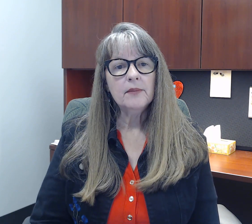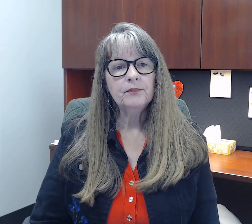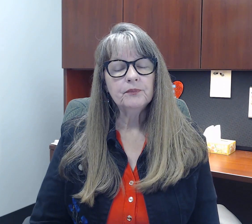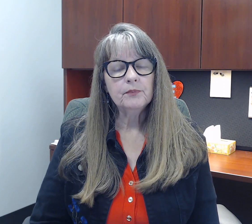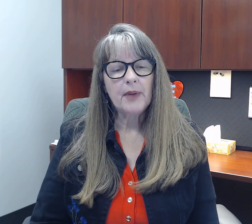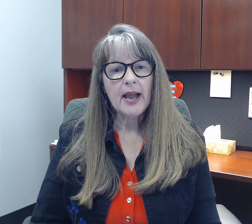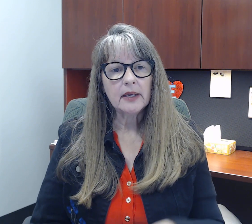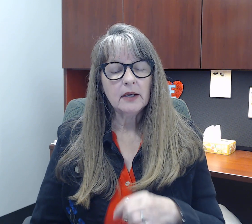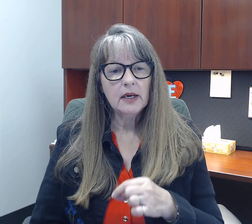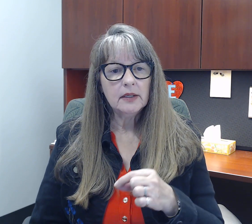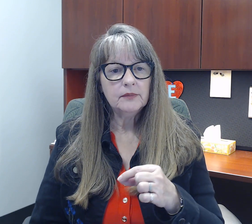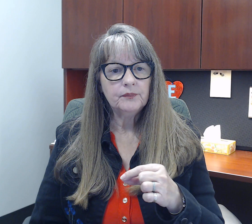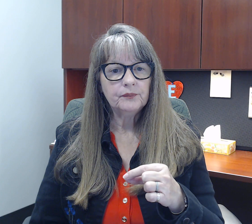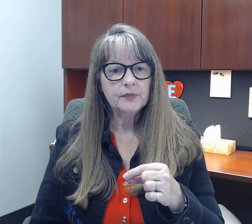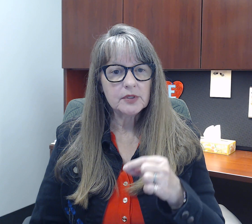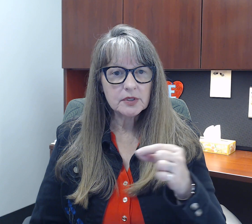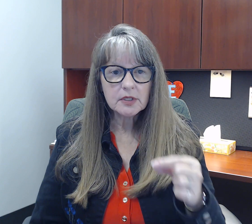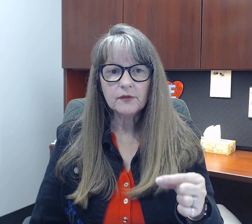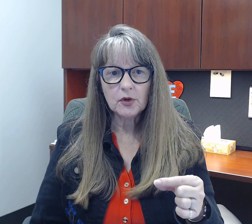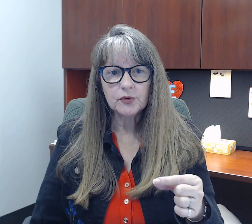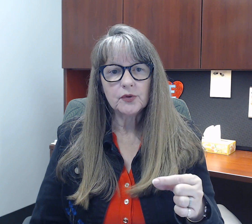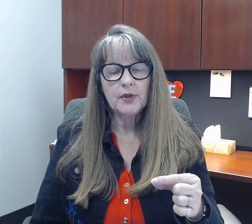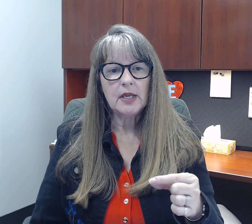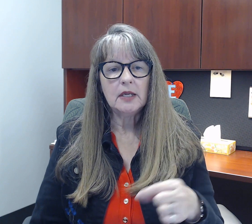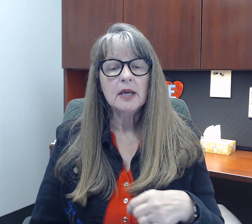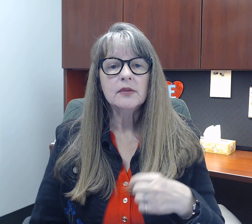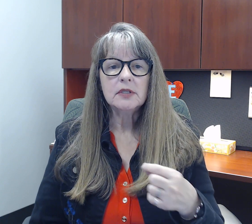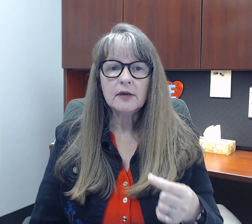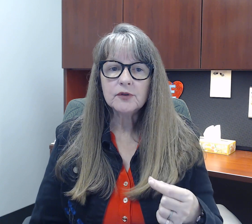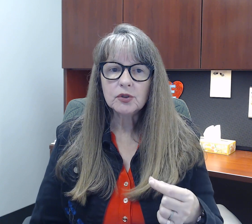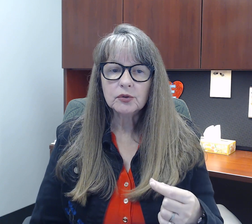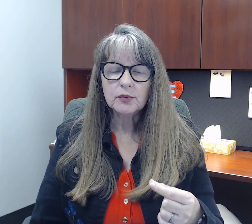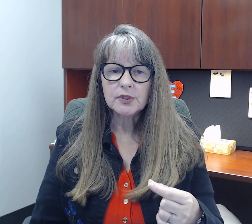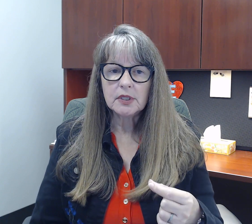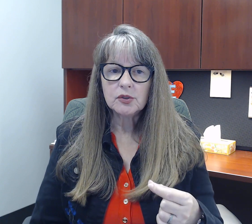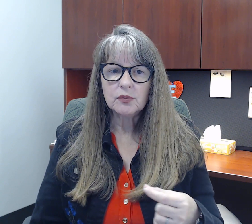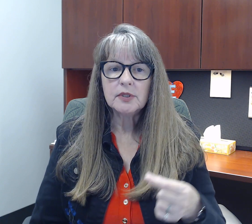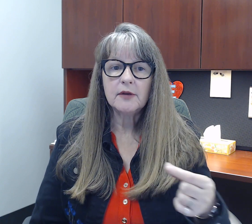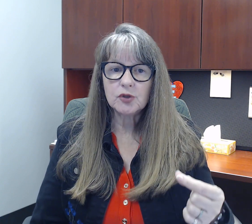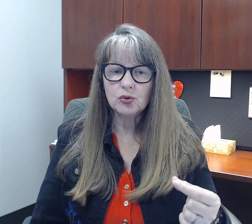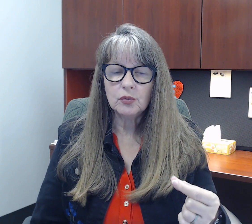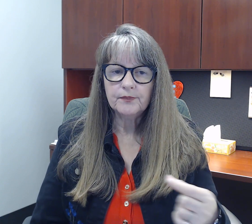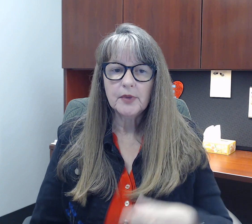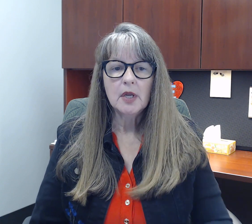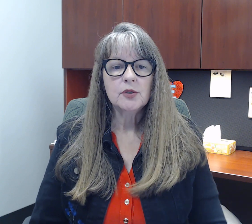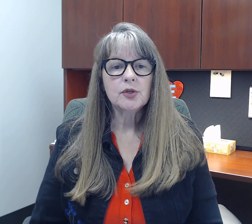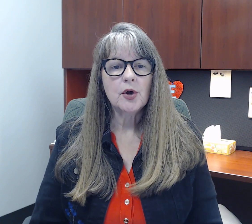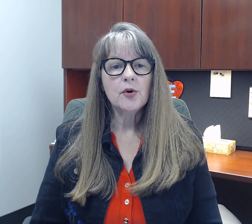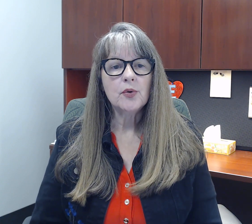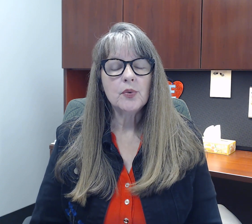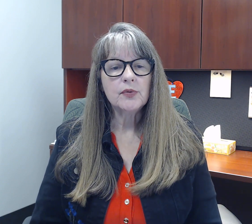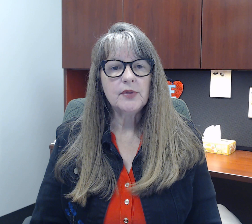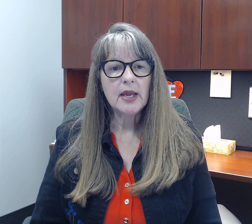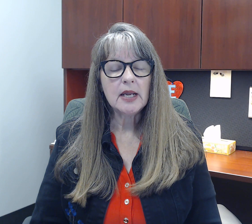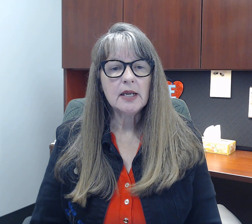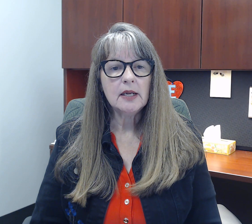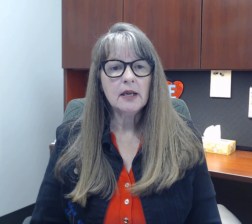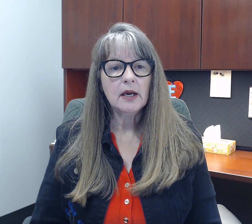And back, this is a deaf culture thing, the deaf children were sent to a deaf school. So they,